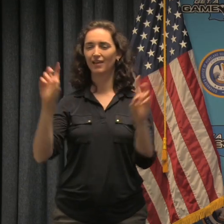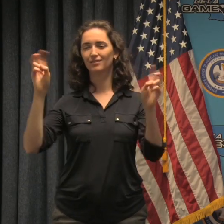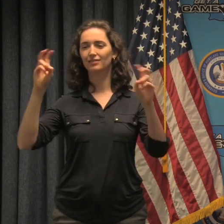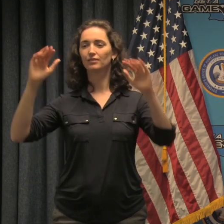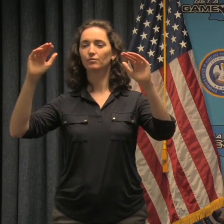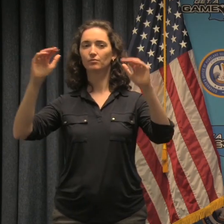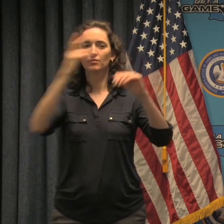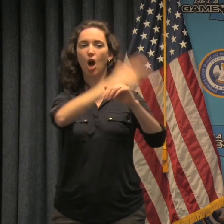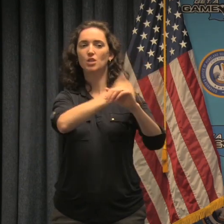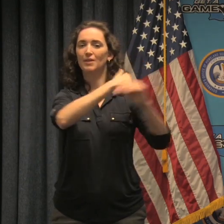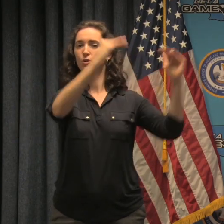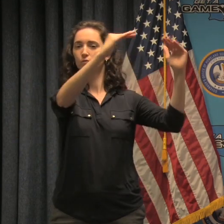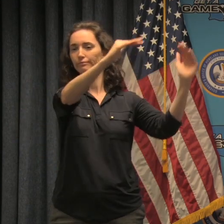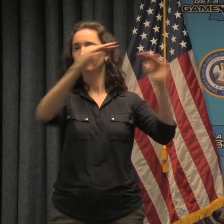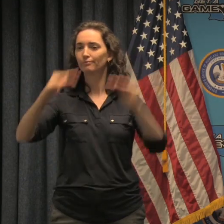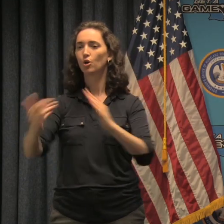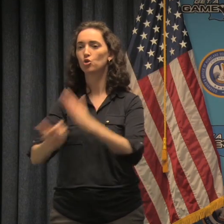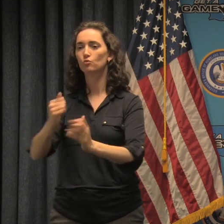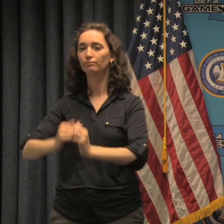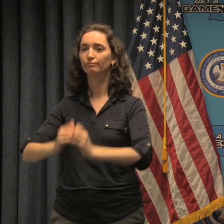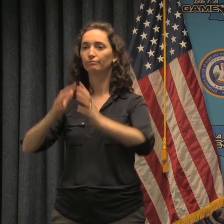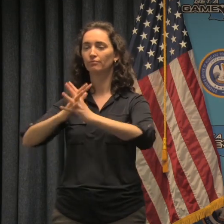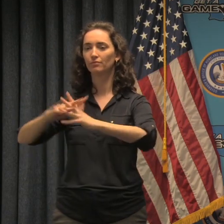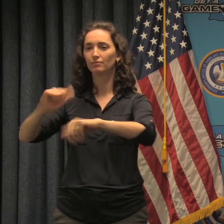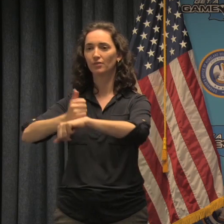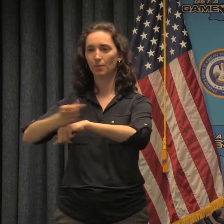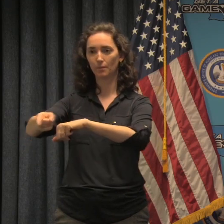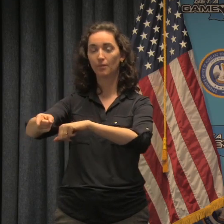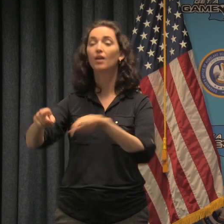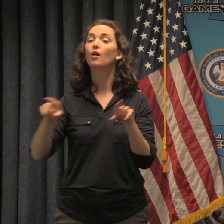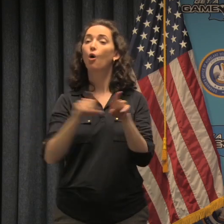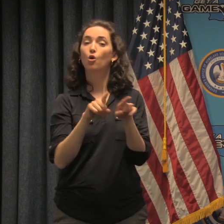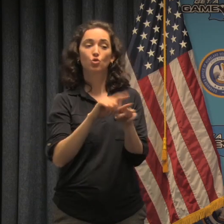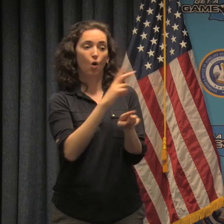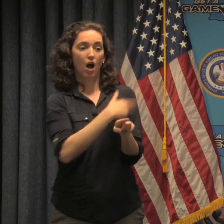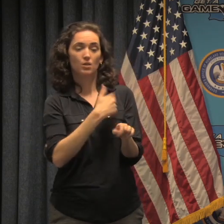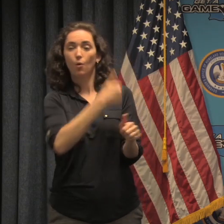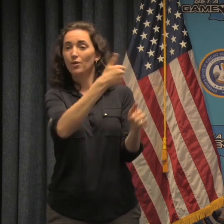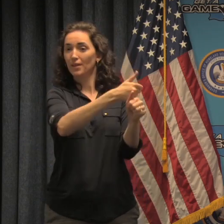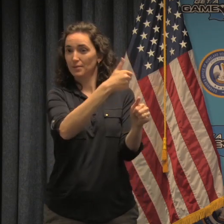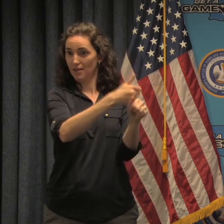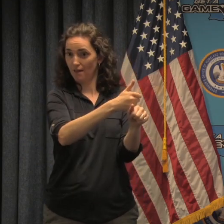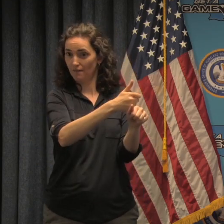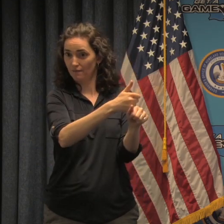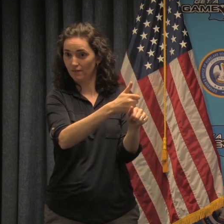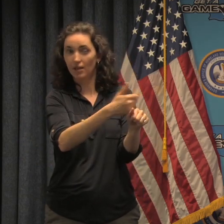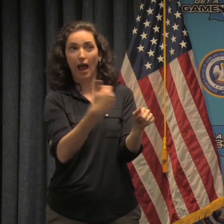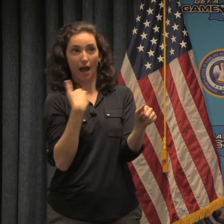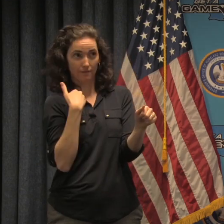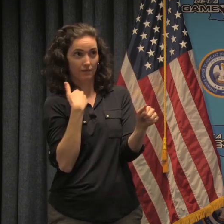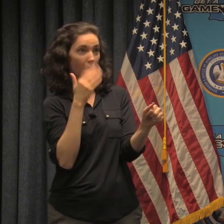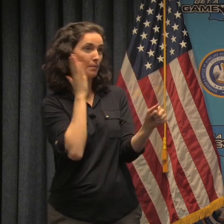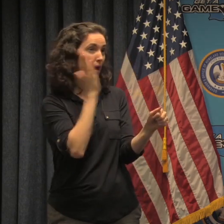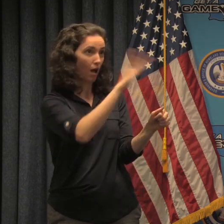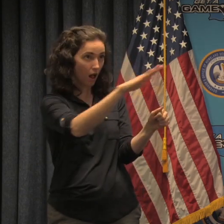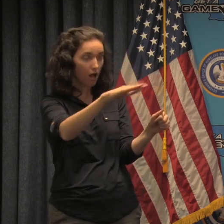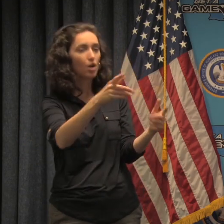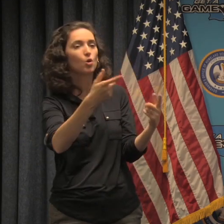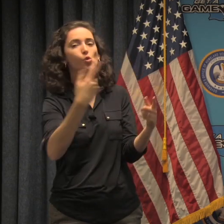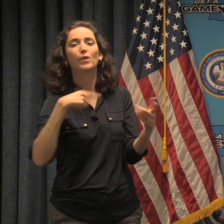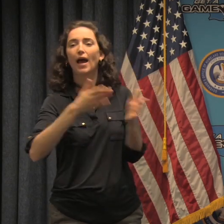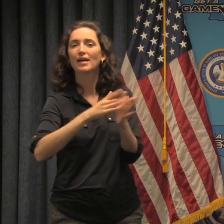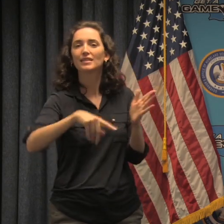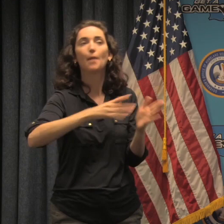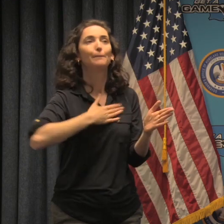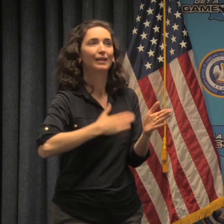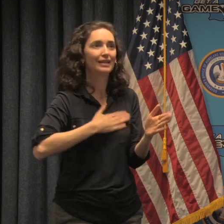We also have asked our hospitals to expand their capacity within their existing footprint, and they're doing everything that they can